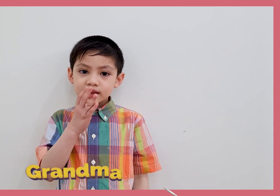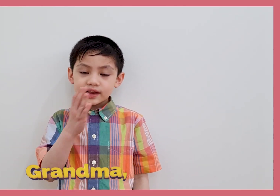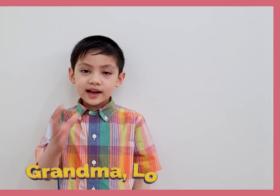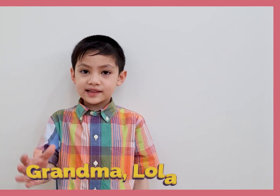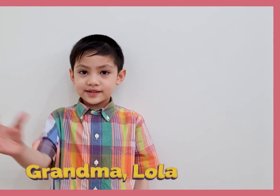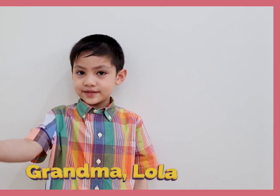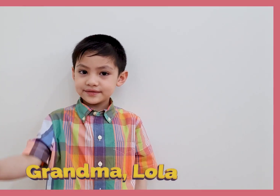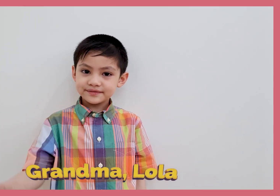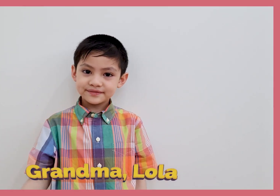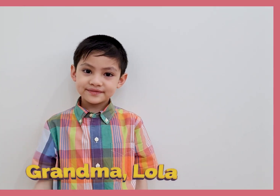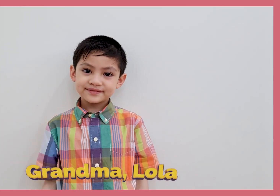Lali